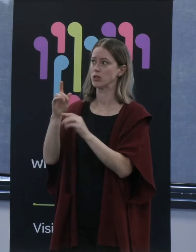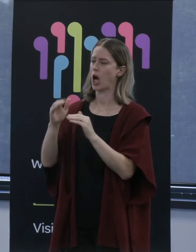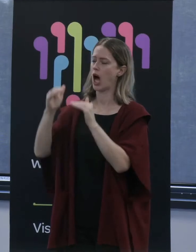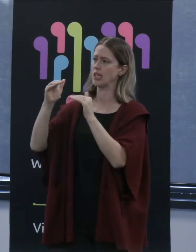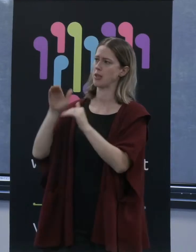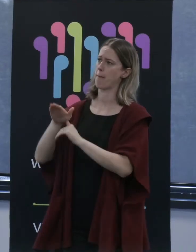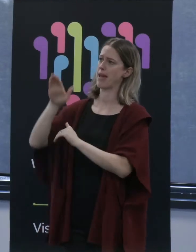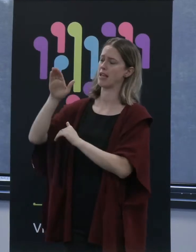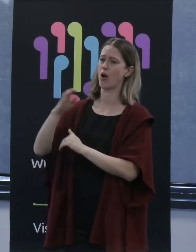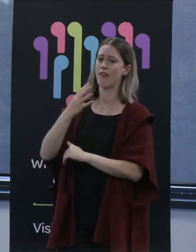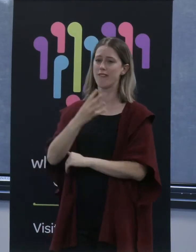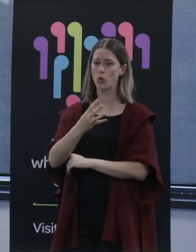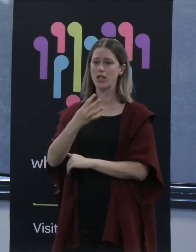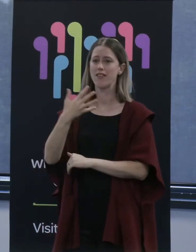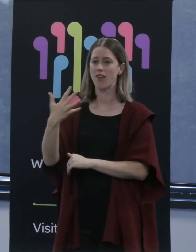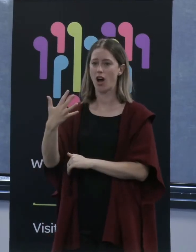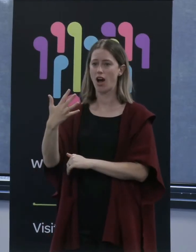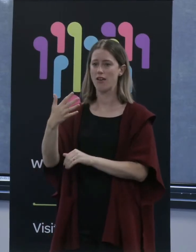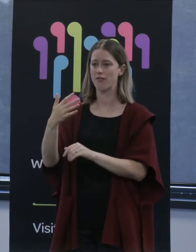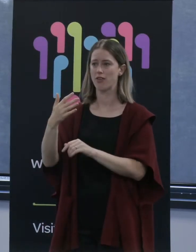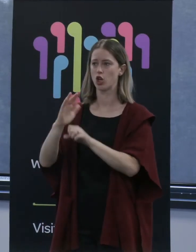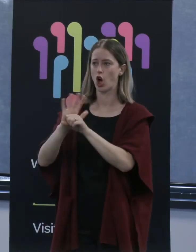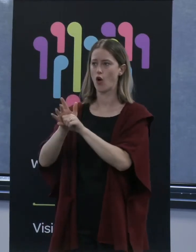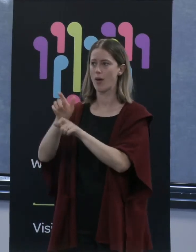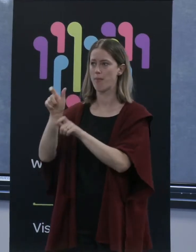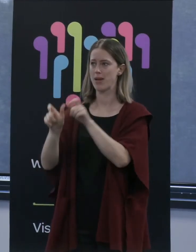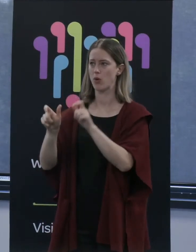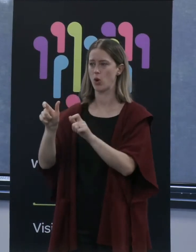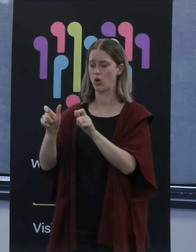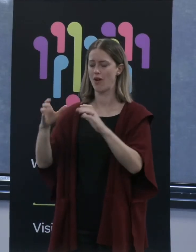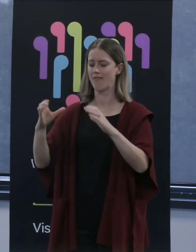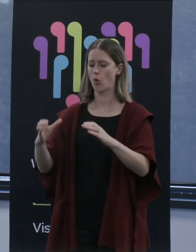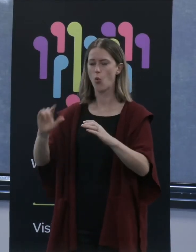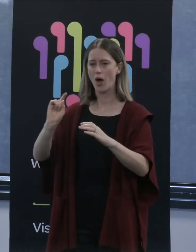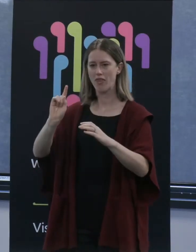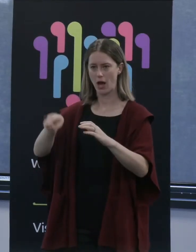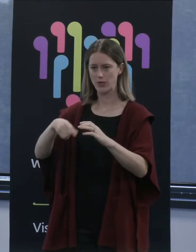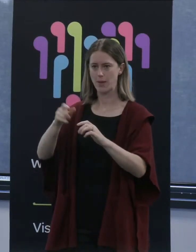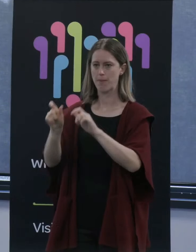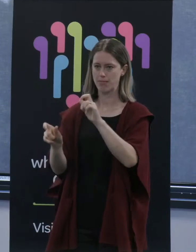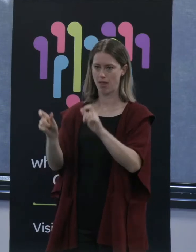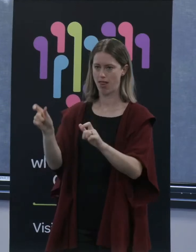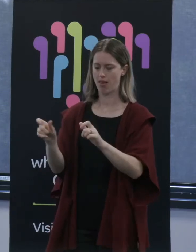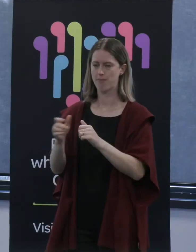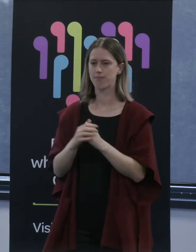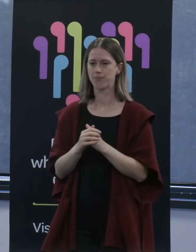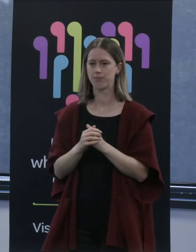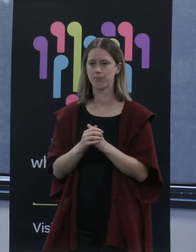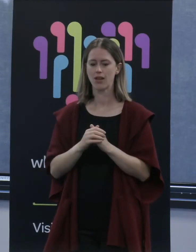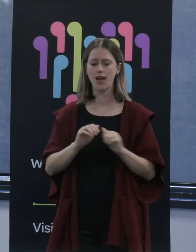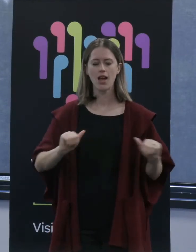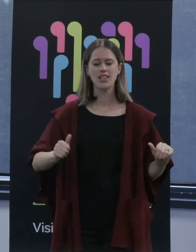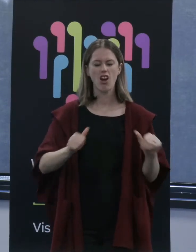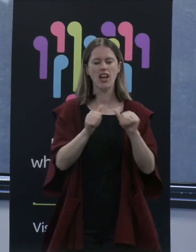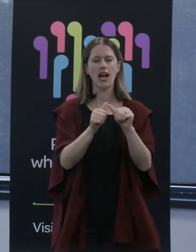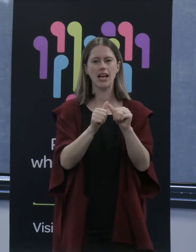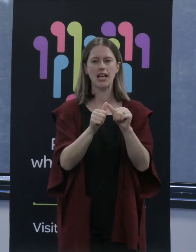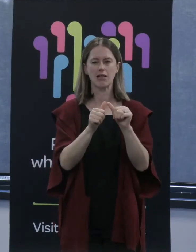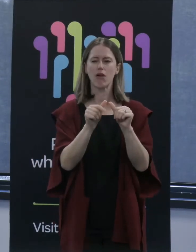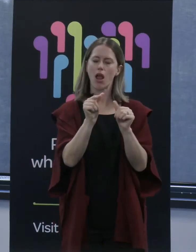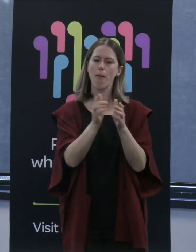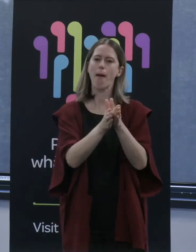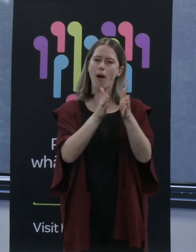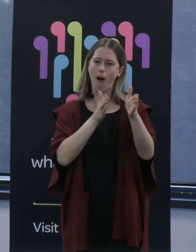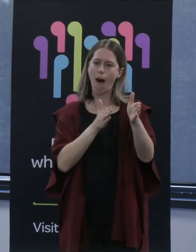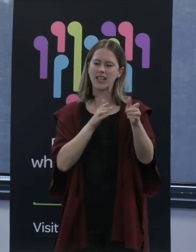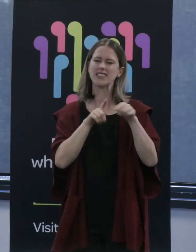at approximately 45 cases per 1,000 at its peak. Taranaki DHB is a little slower than the others in